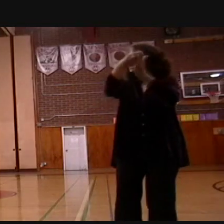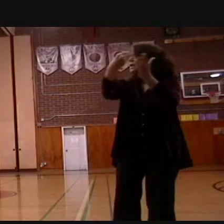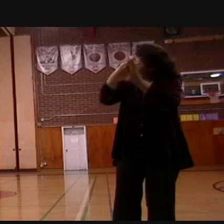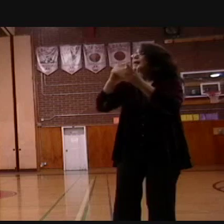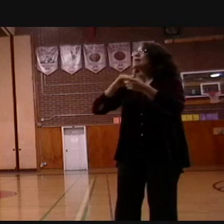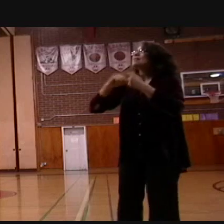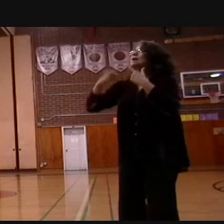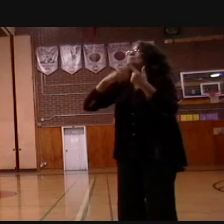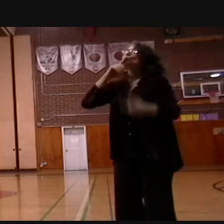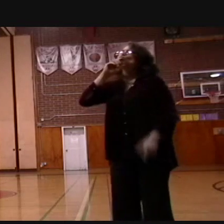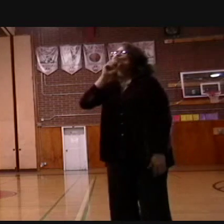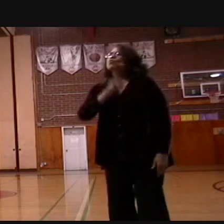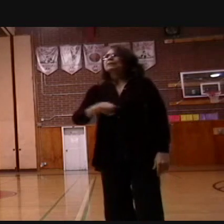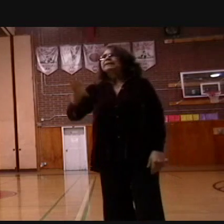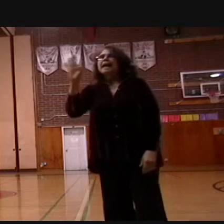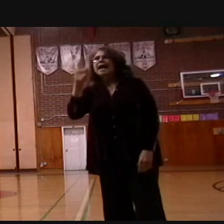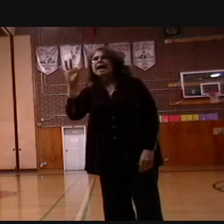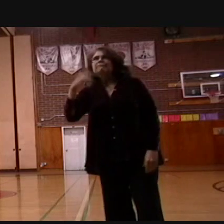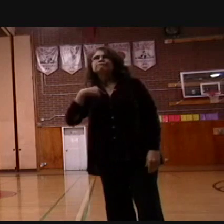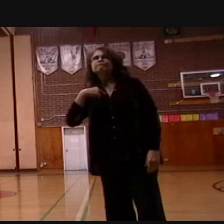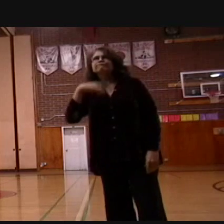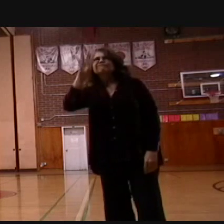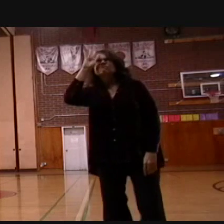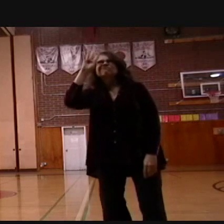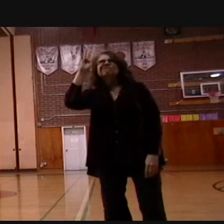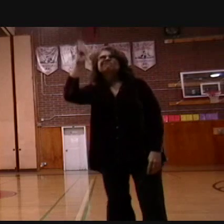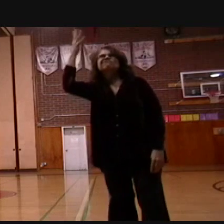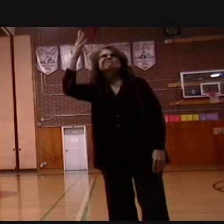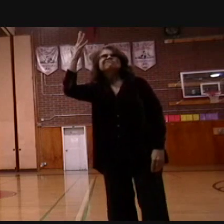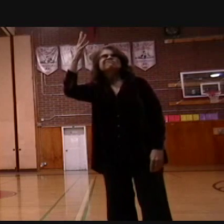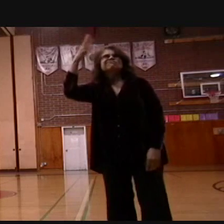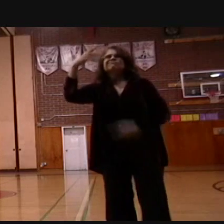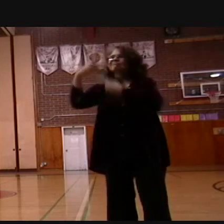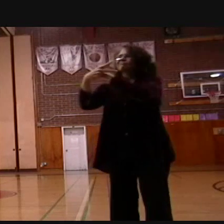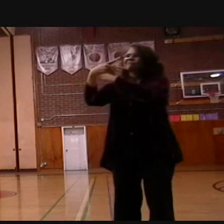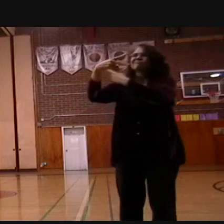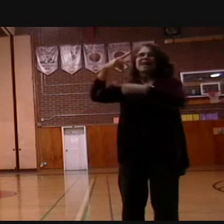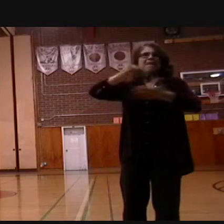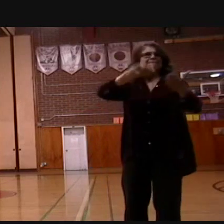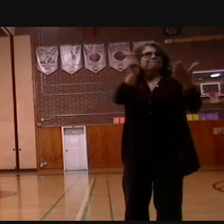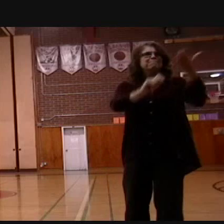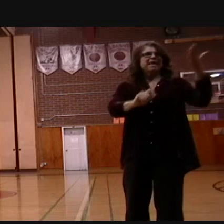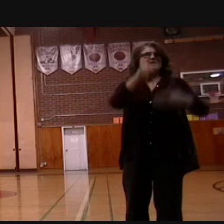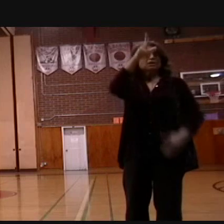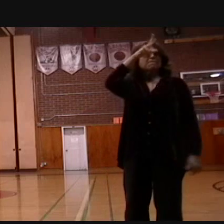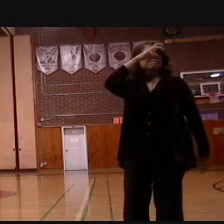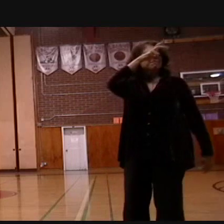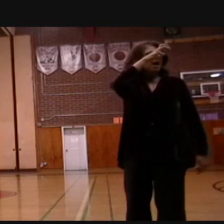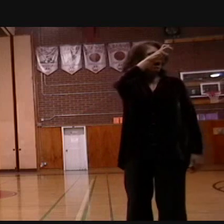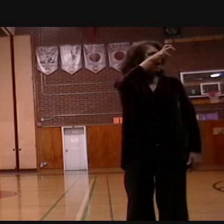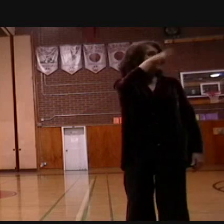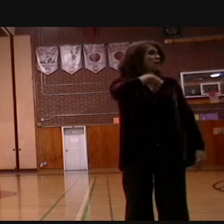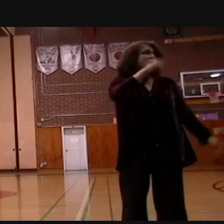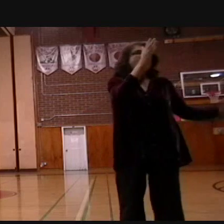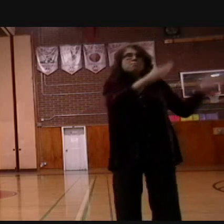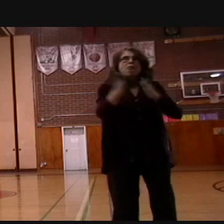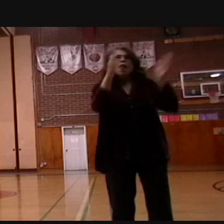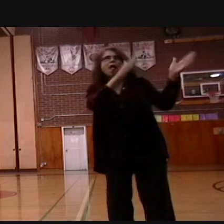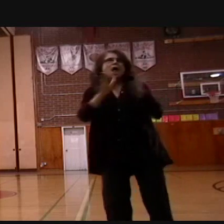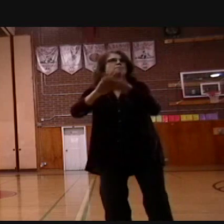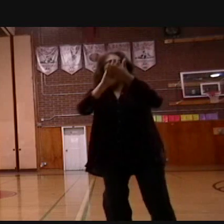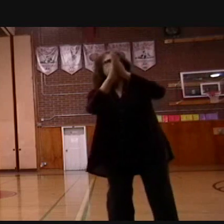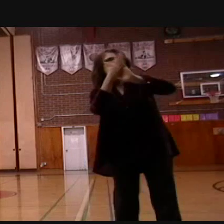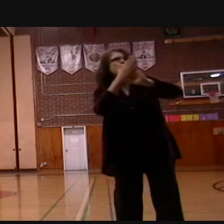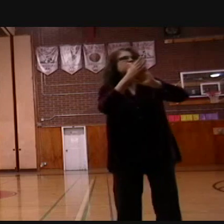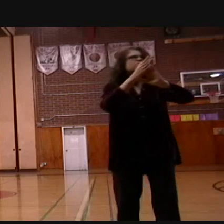pencil bottles. It's not like I had some long-term master plan. In fact, I wasn't thinking about being an entrepreneur at all,